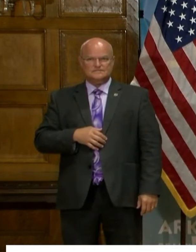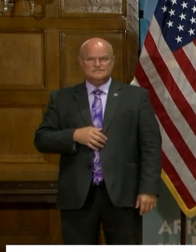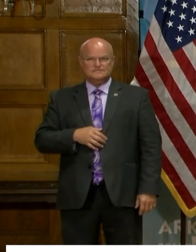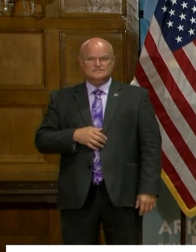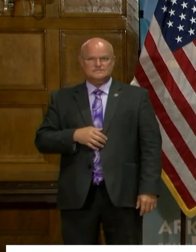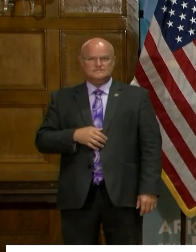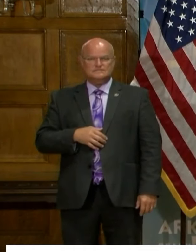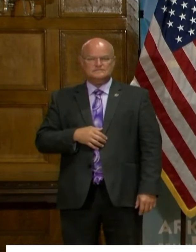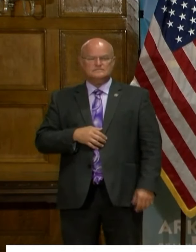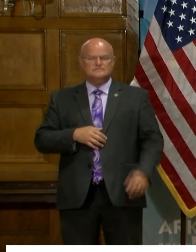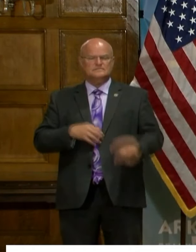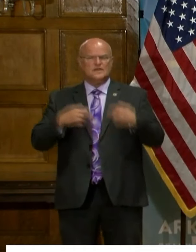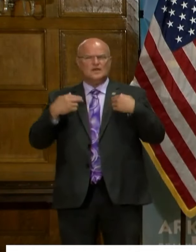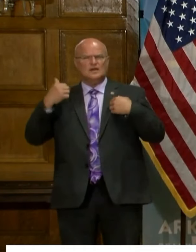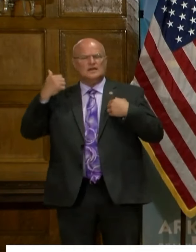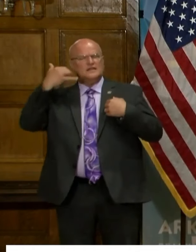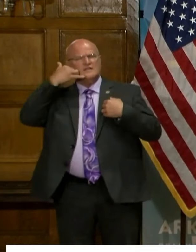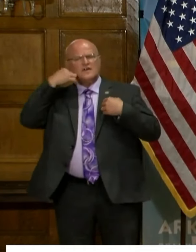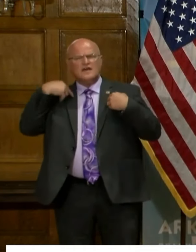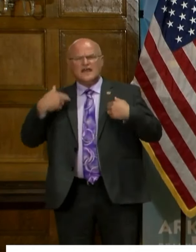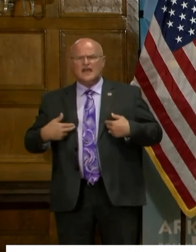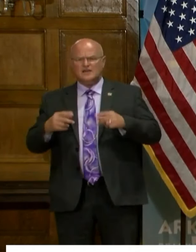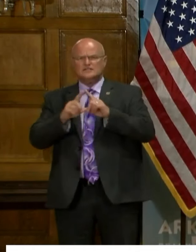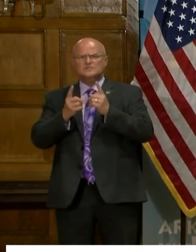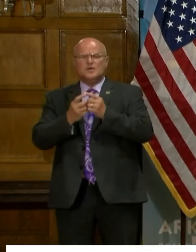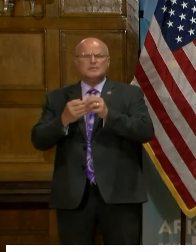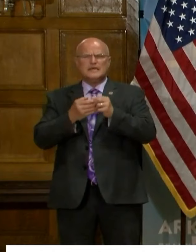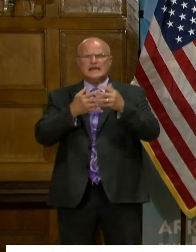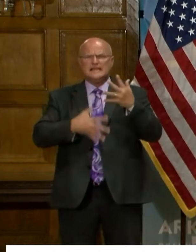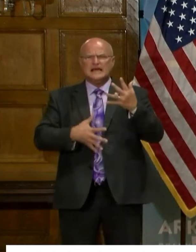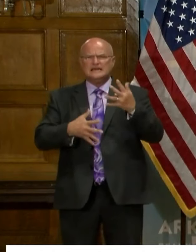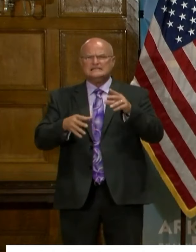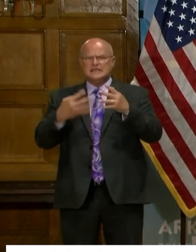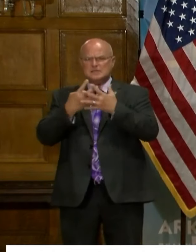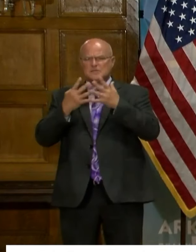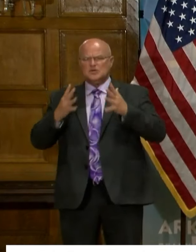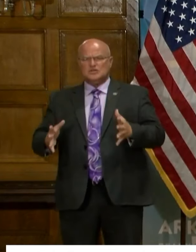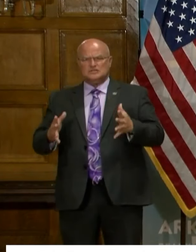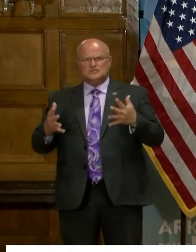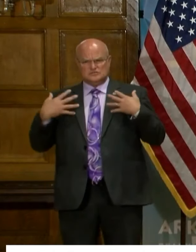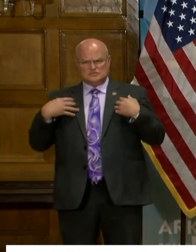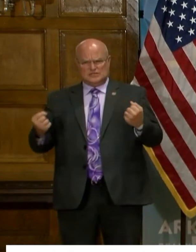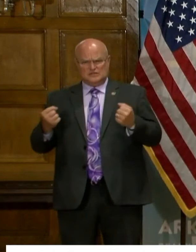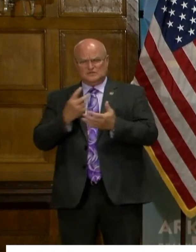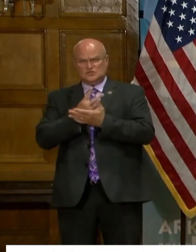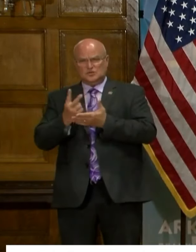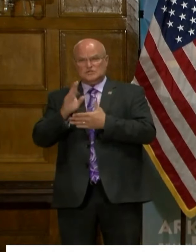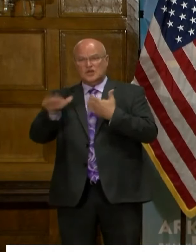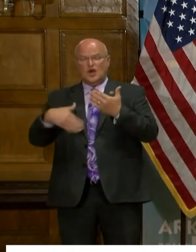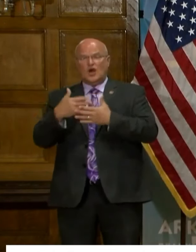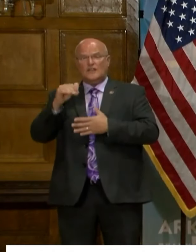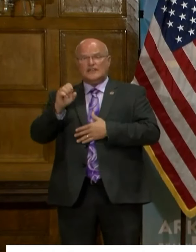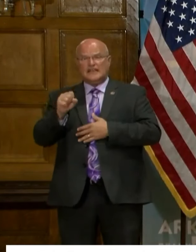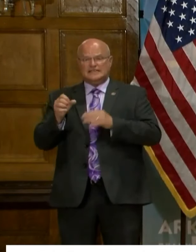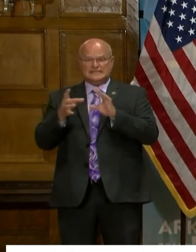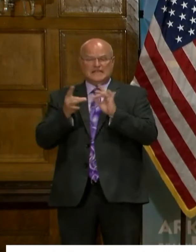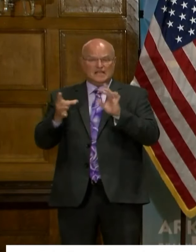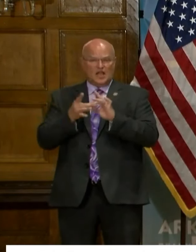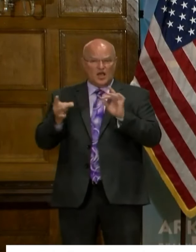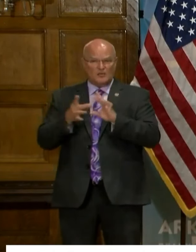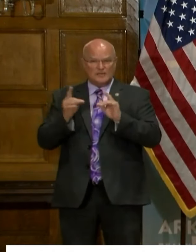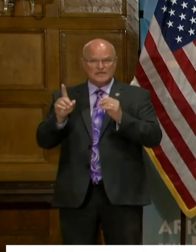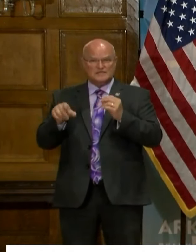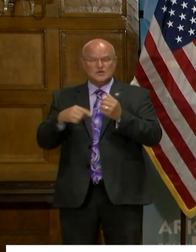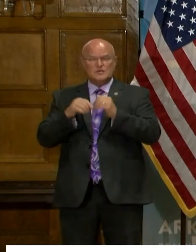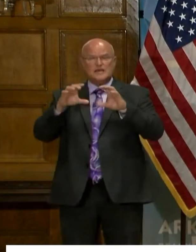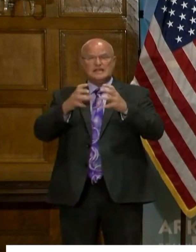Under health department guidelines that classify prisoners as recovered after 2 weeks, all of the cases at Cummins would have